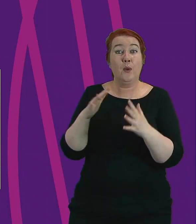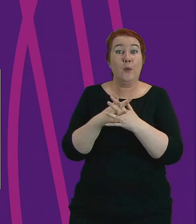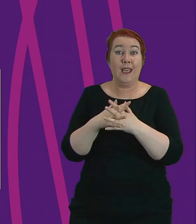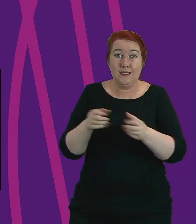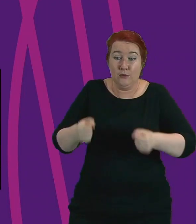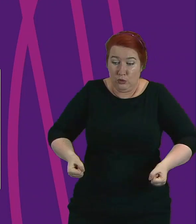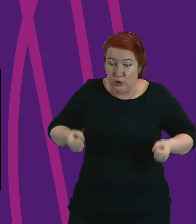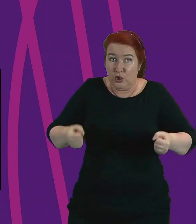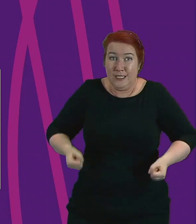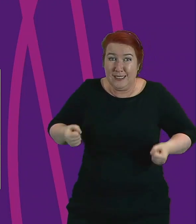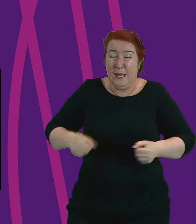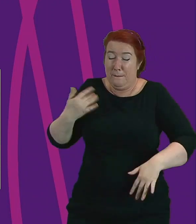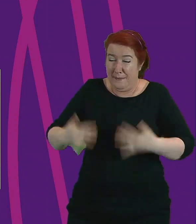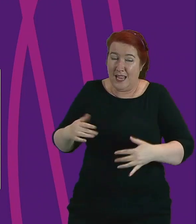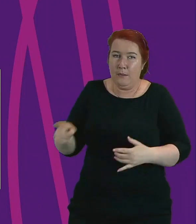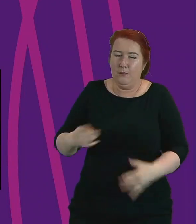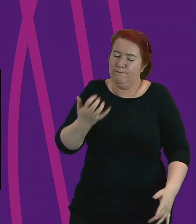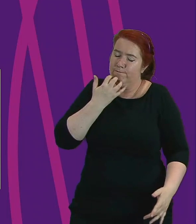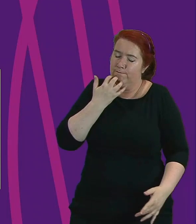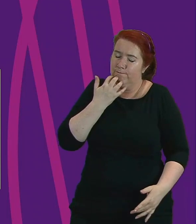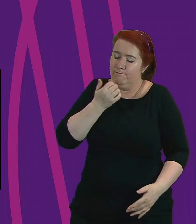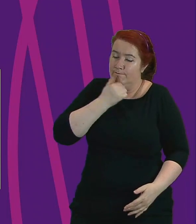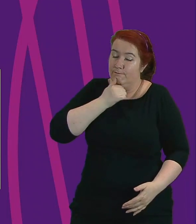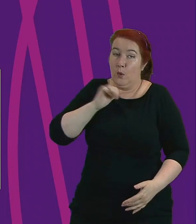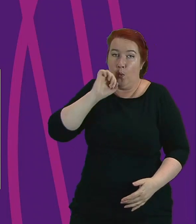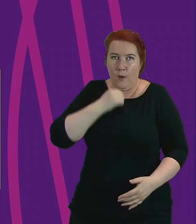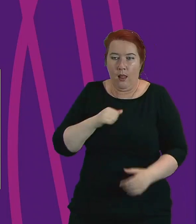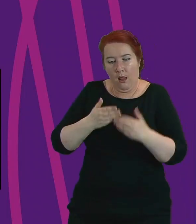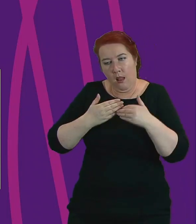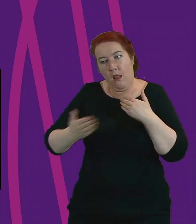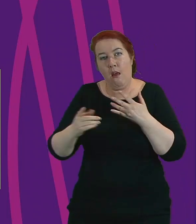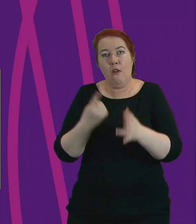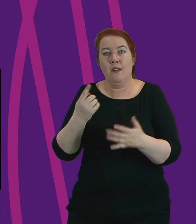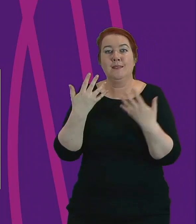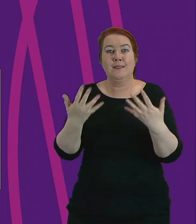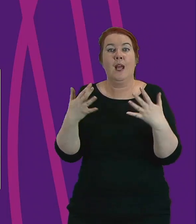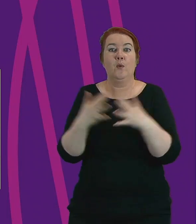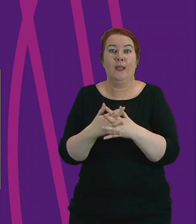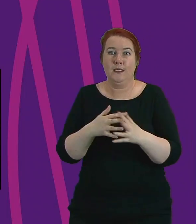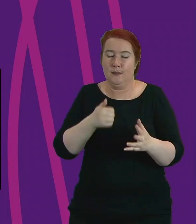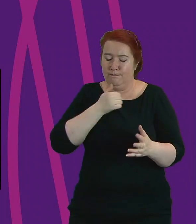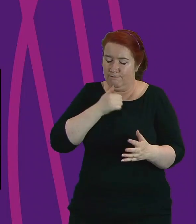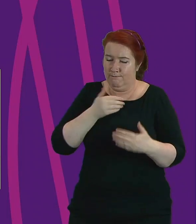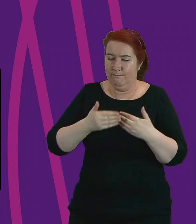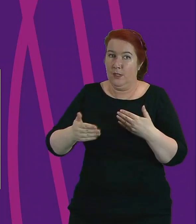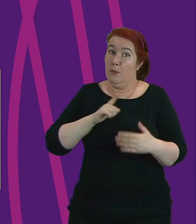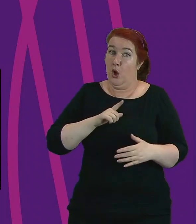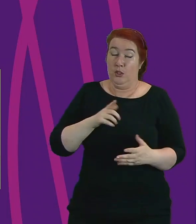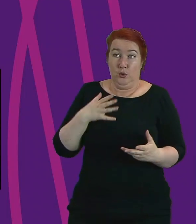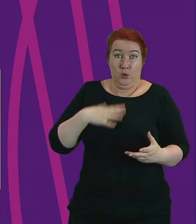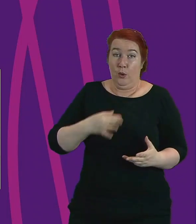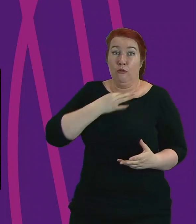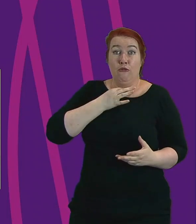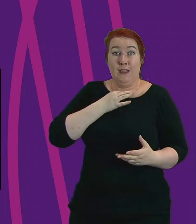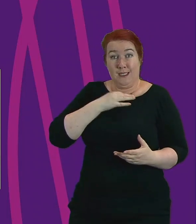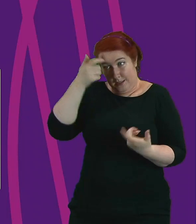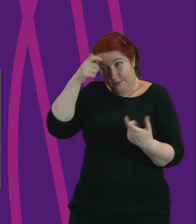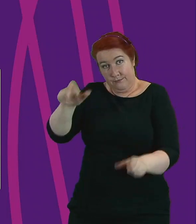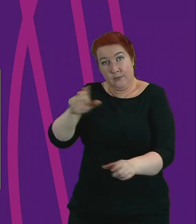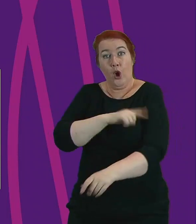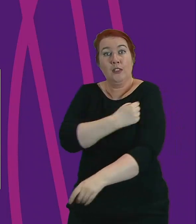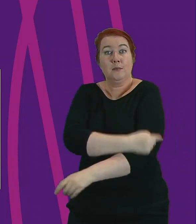abject pain, but is prepared to spend 10 weeks more like that if need be, rather than risk a hospital stay. There are stories